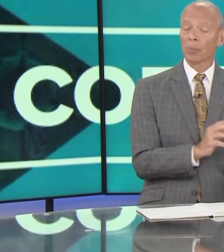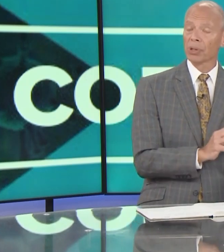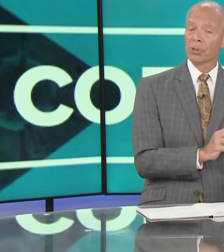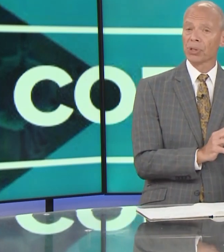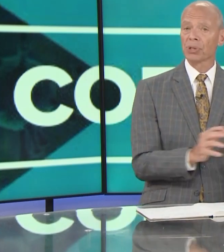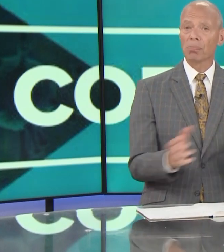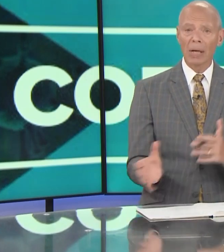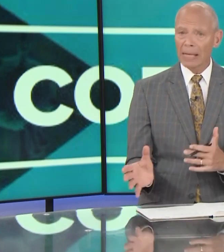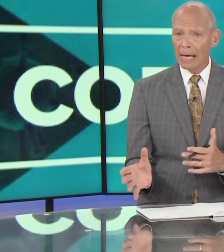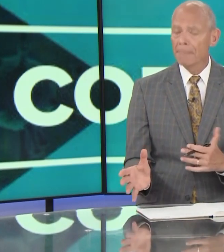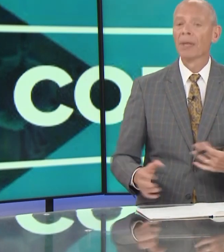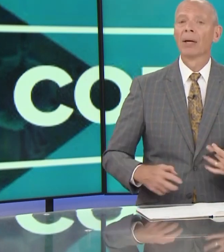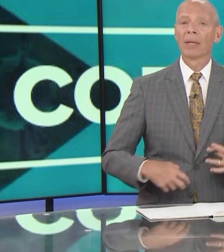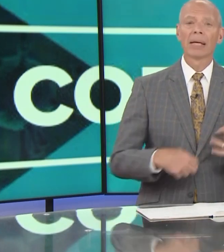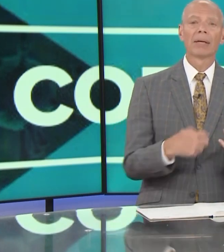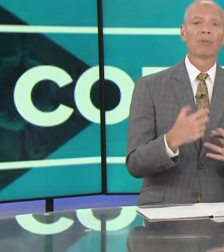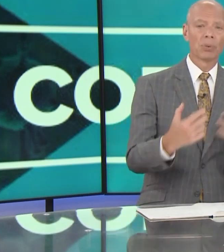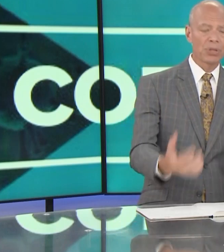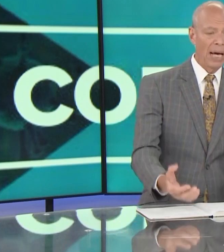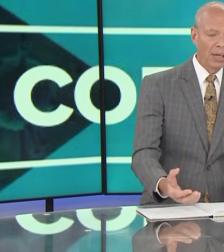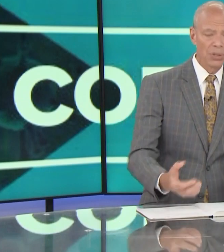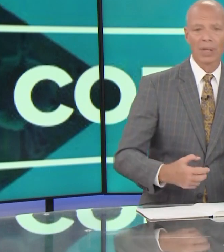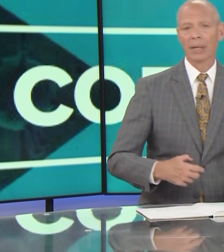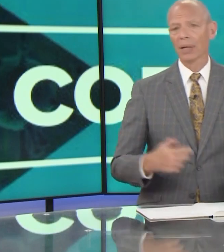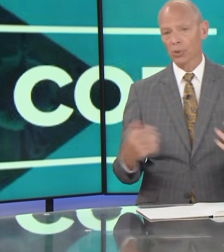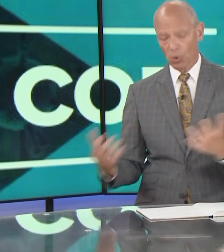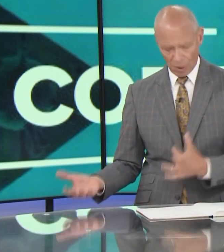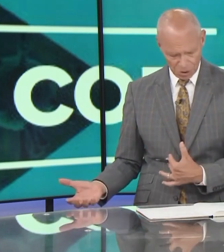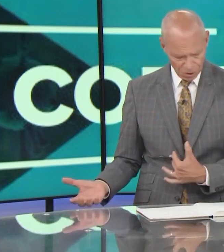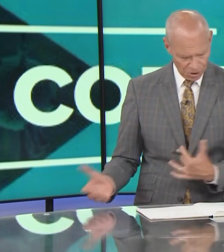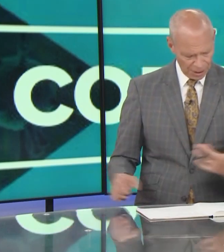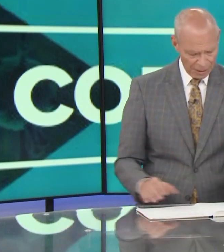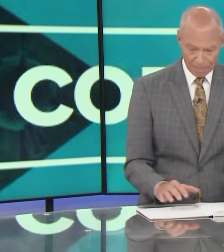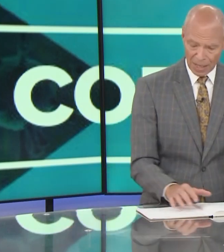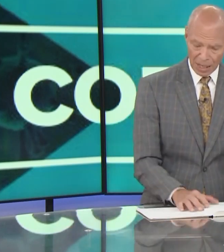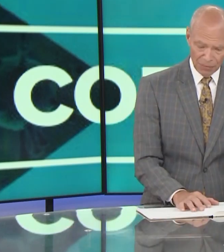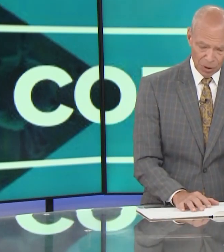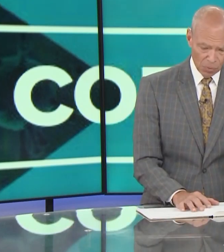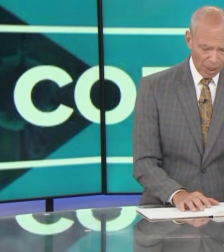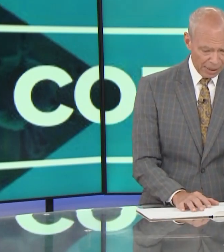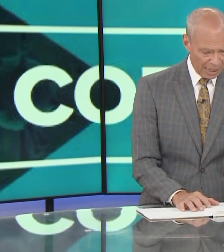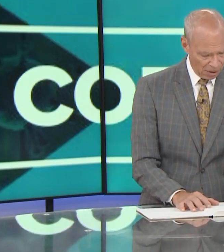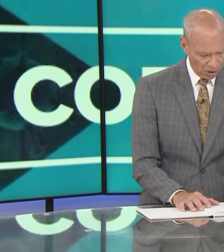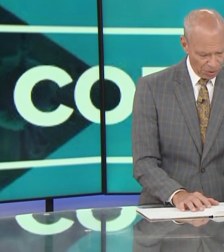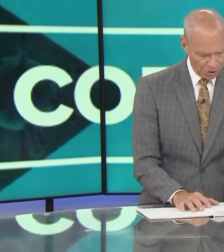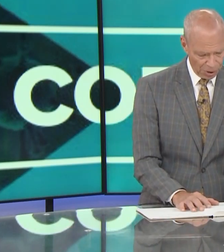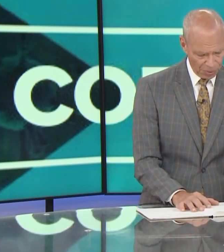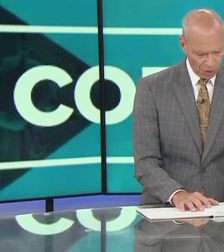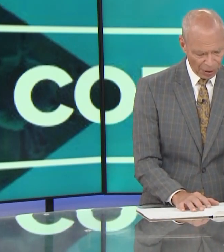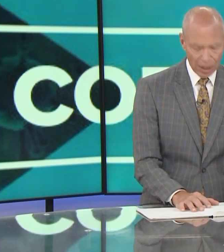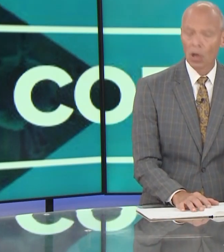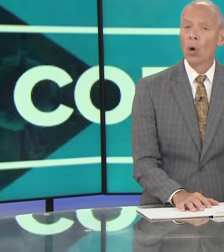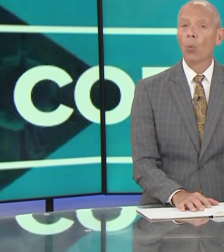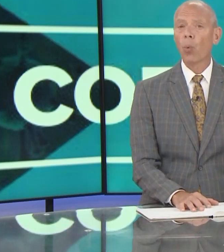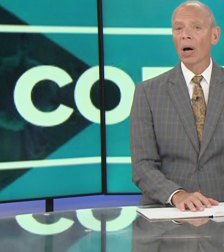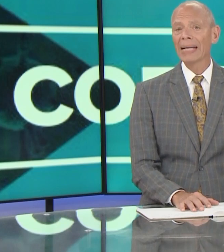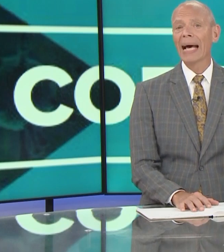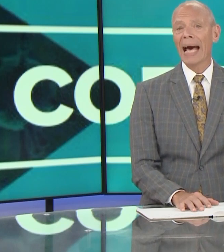been in operation since Monday. They can give you a status, they can answer questions, and if you didn't write it down, I'll go and share it with you